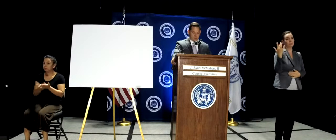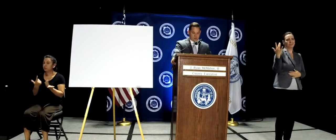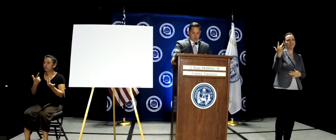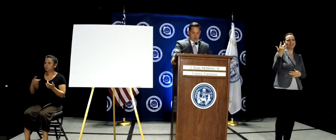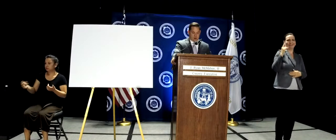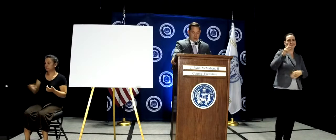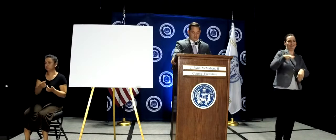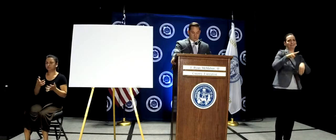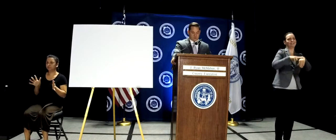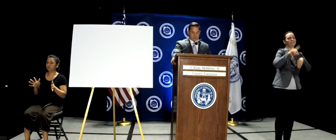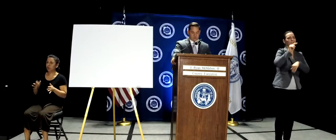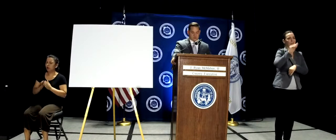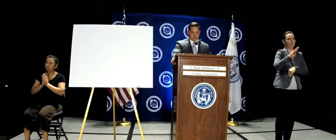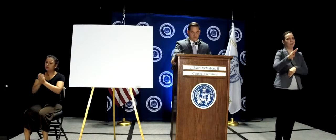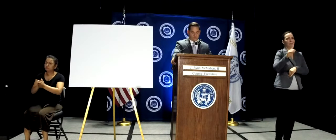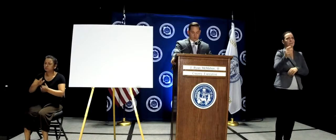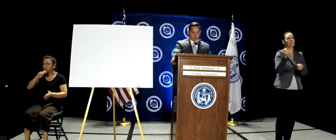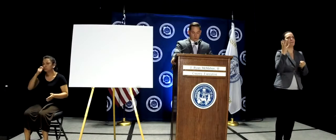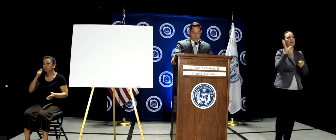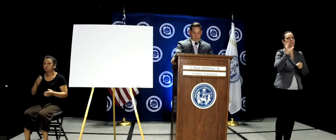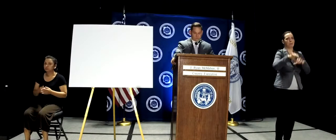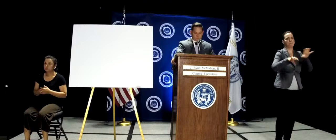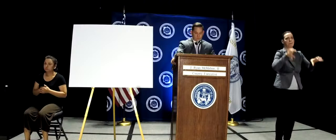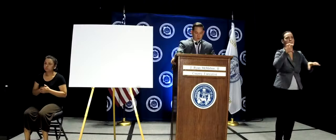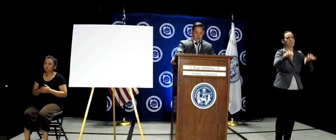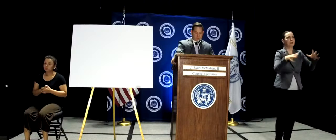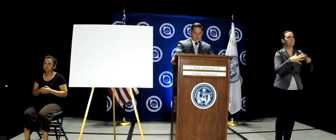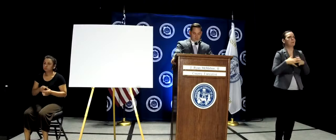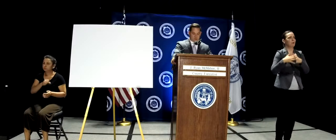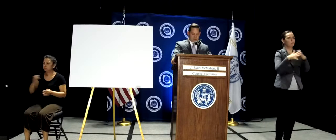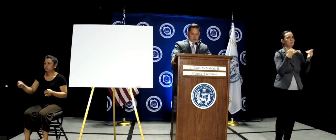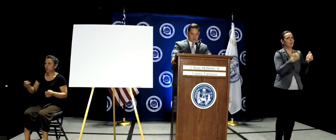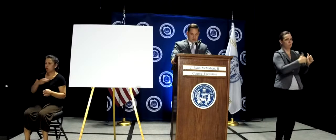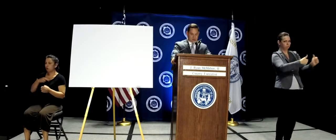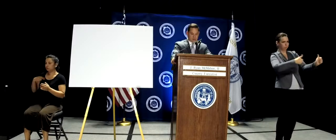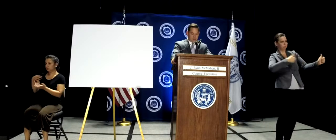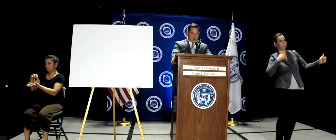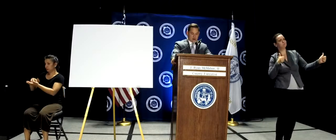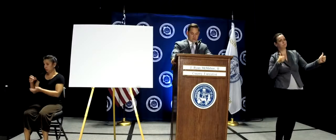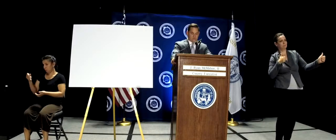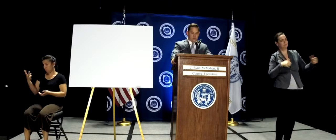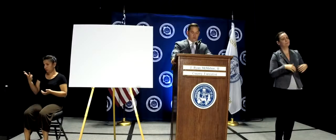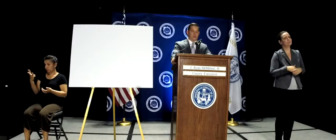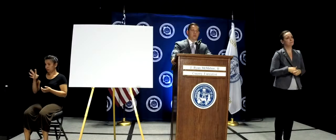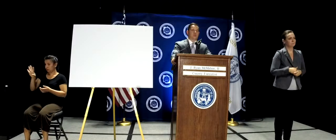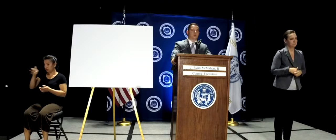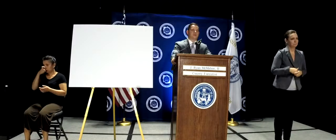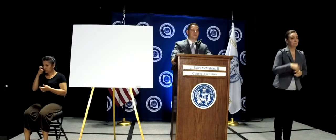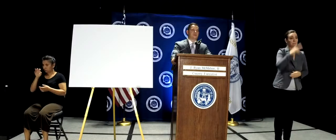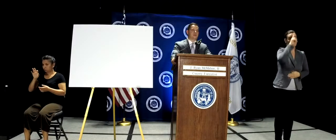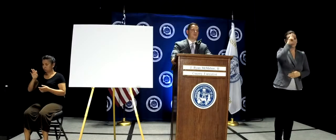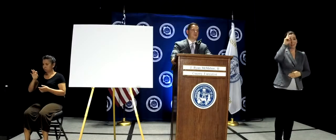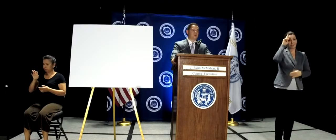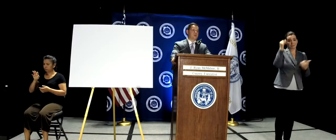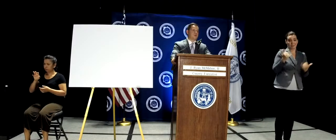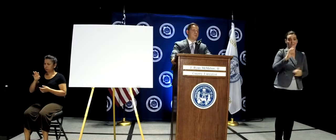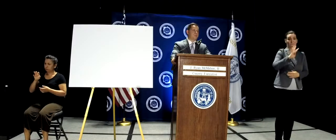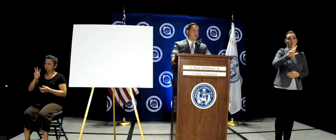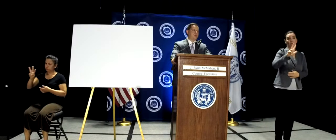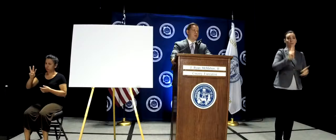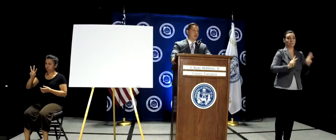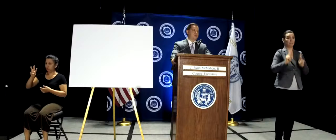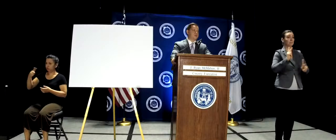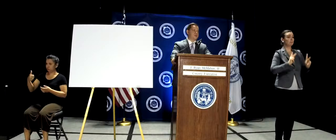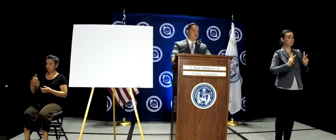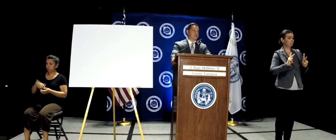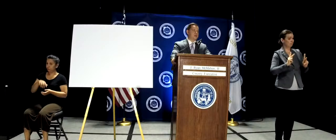tested. Hospitalization still at 43, same as yesterday. Out of the 43, 26 individuals are from the